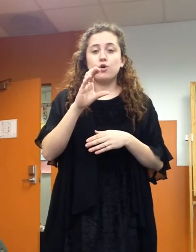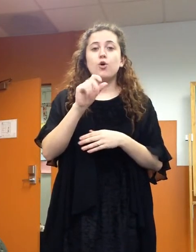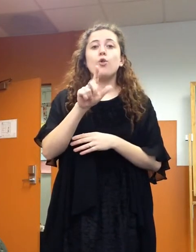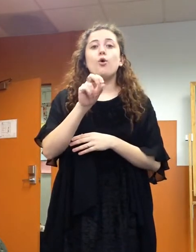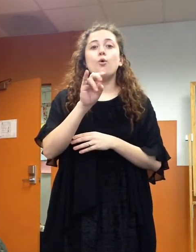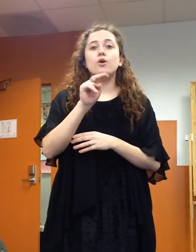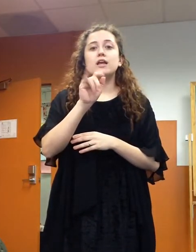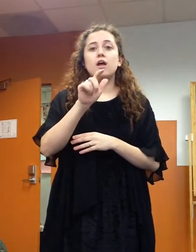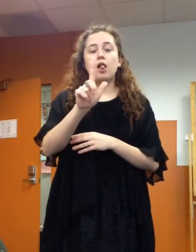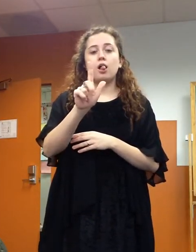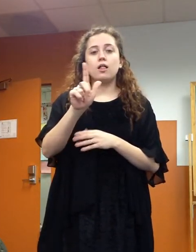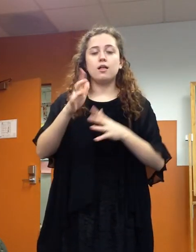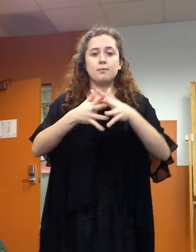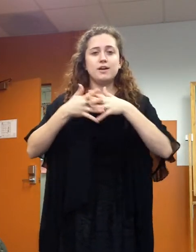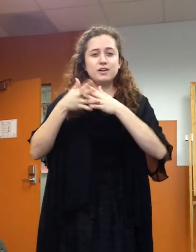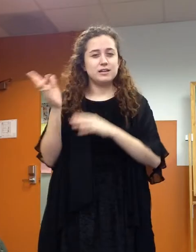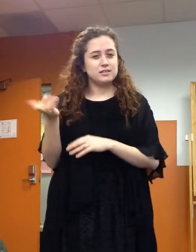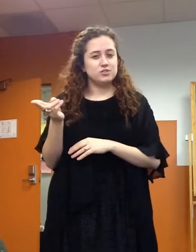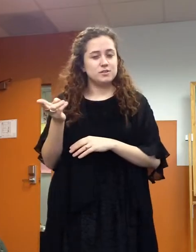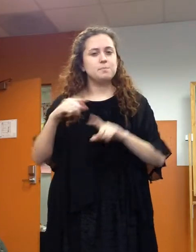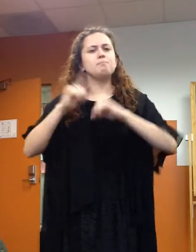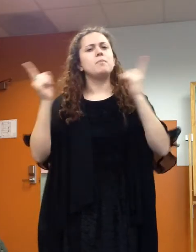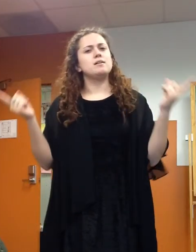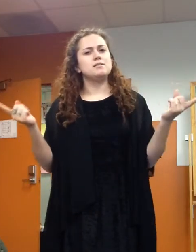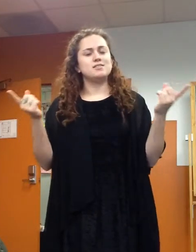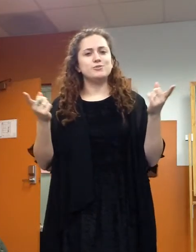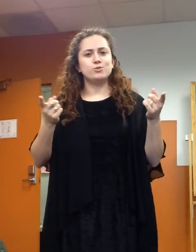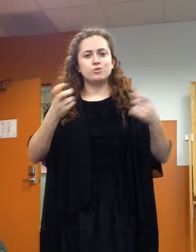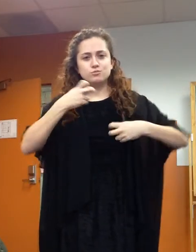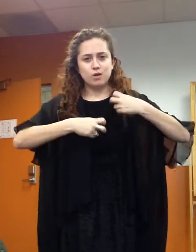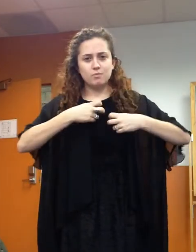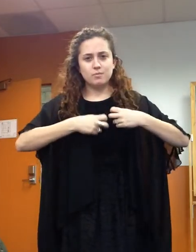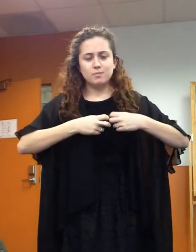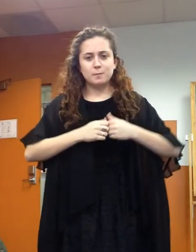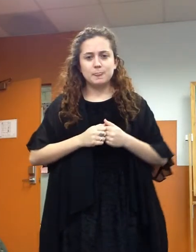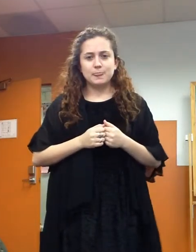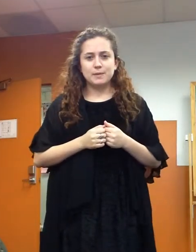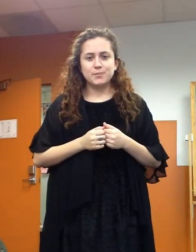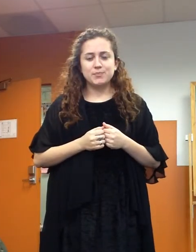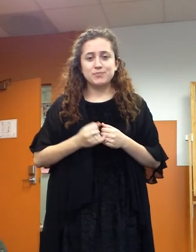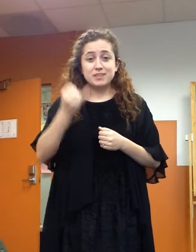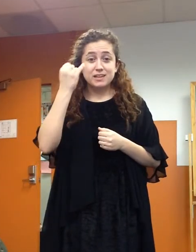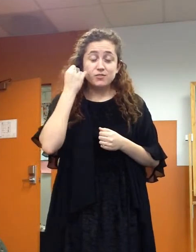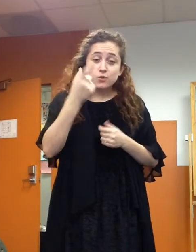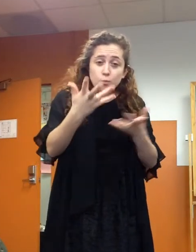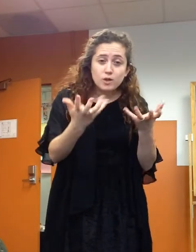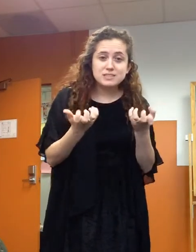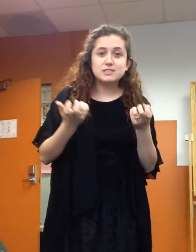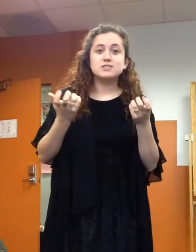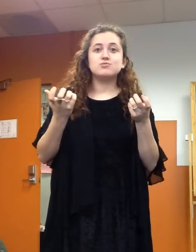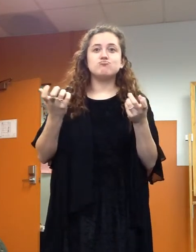But there's a problem that if you wanted to get the earlier take on history that would